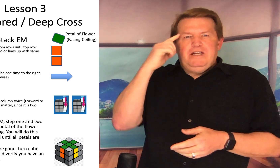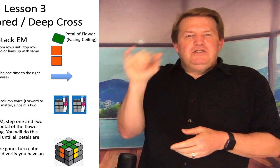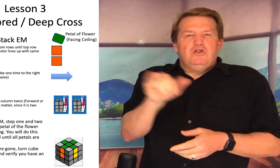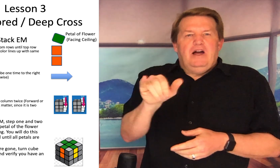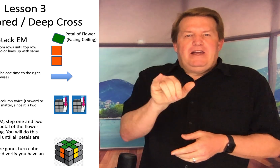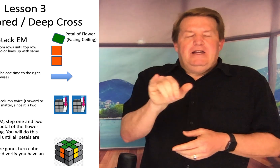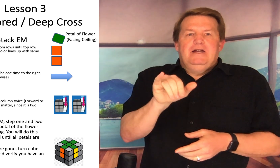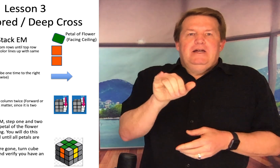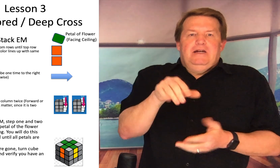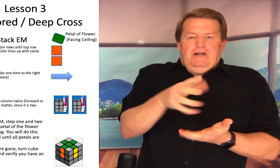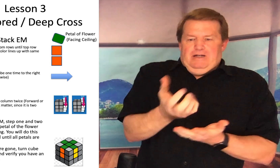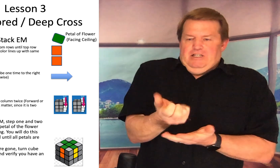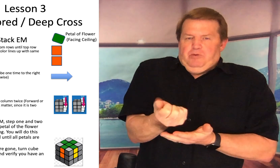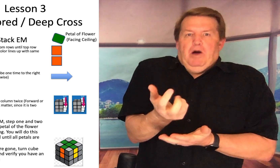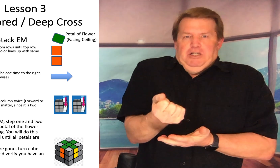are like a sponge.